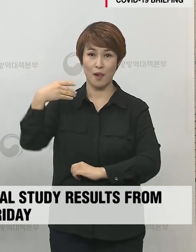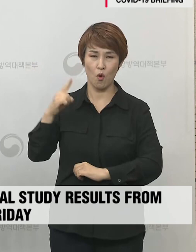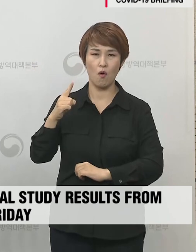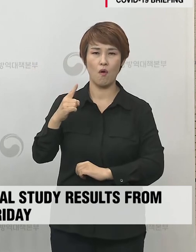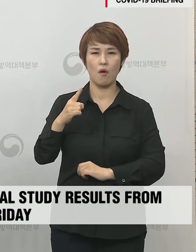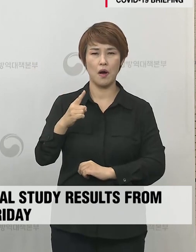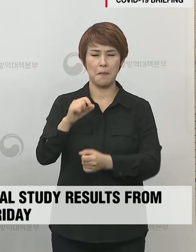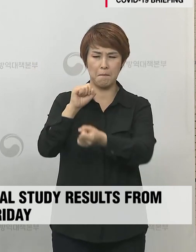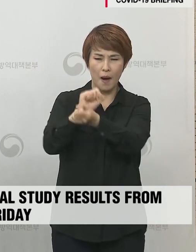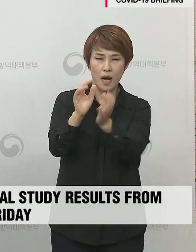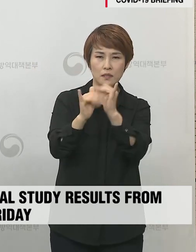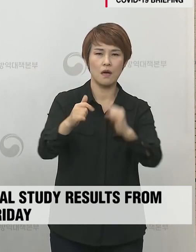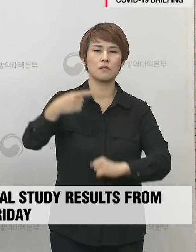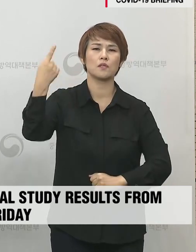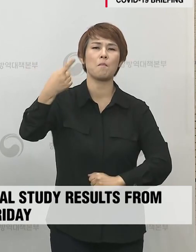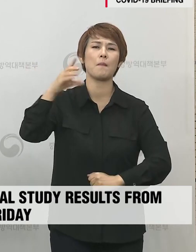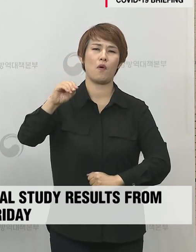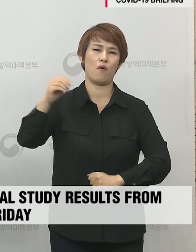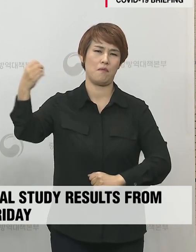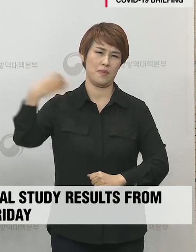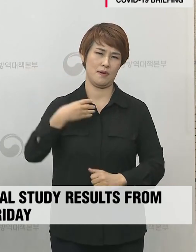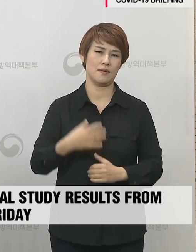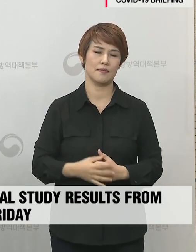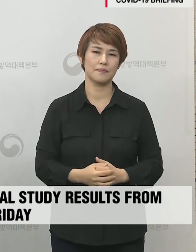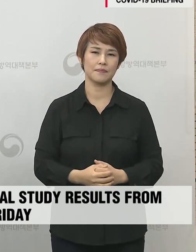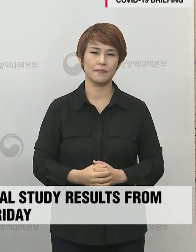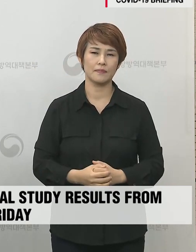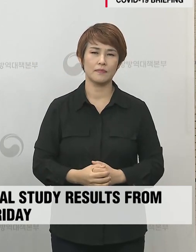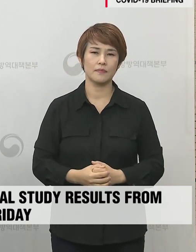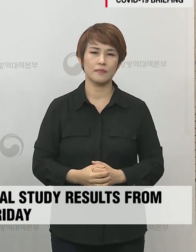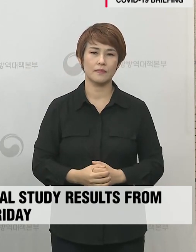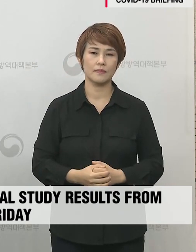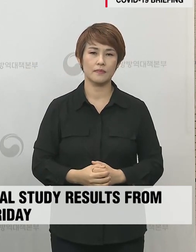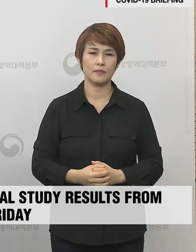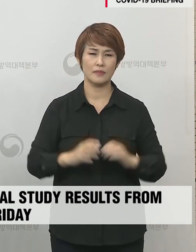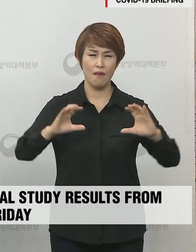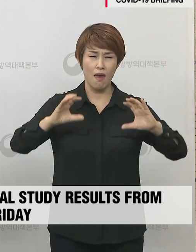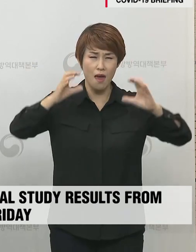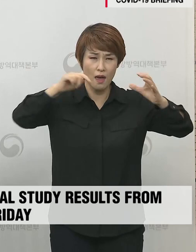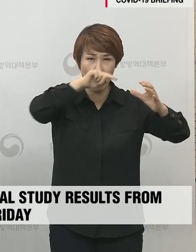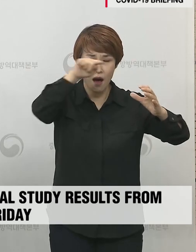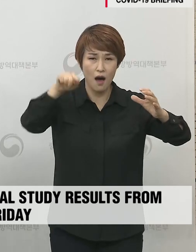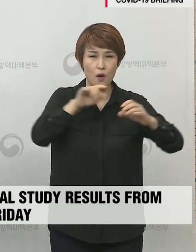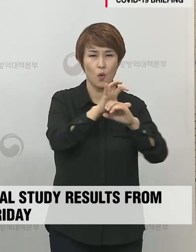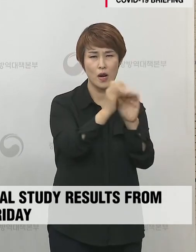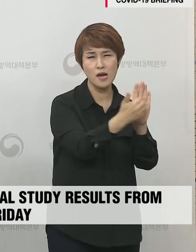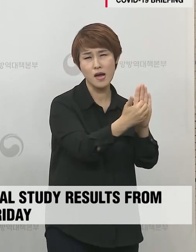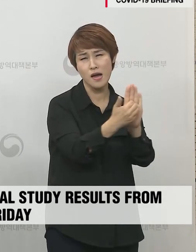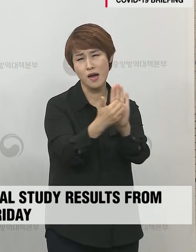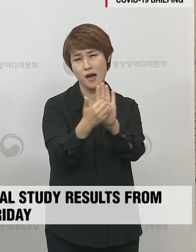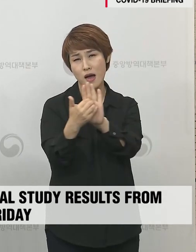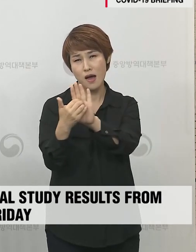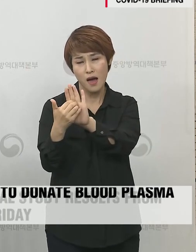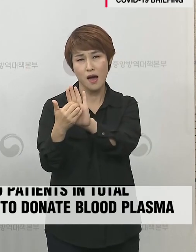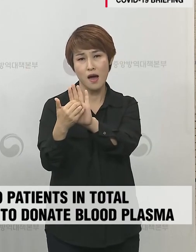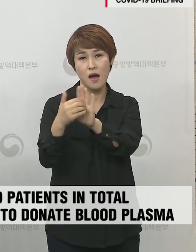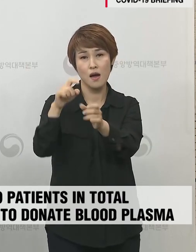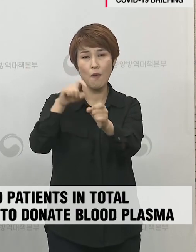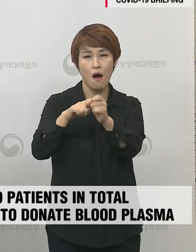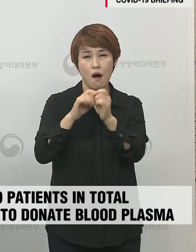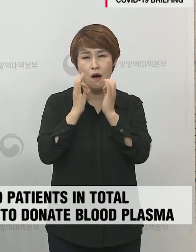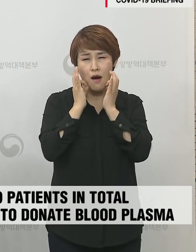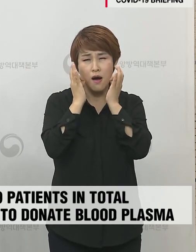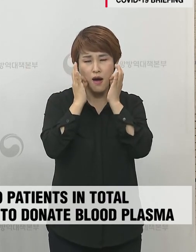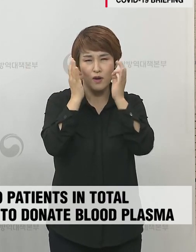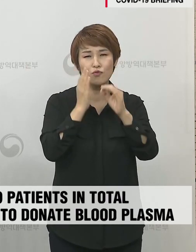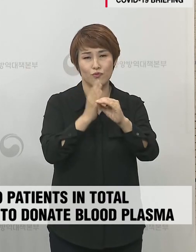has said that we are surpassing the 9 million mark, and we are moving to the 10